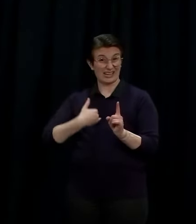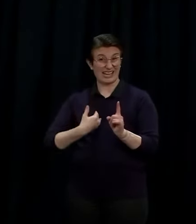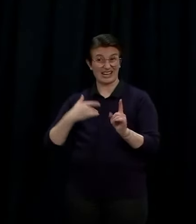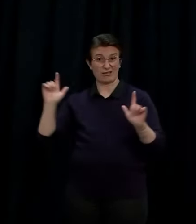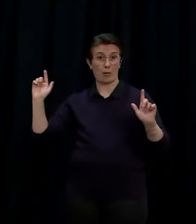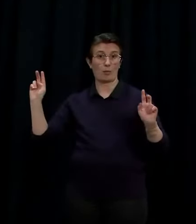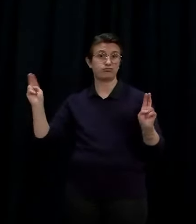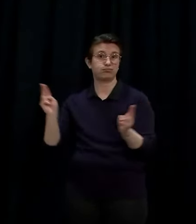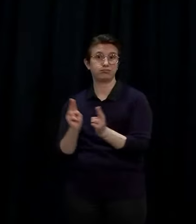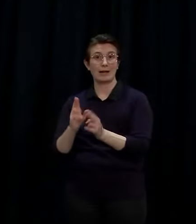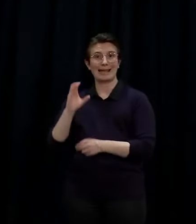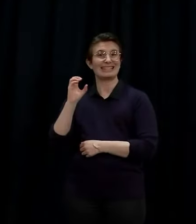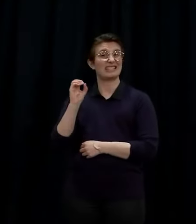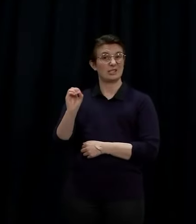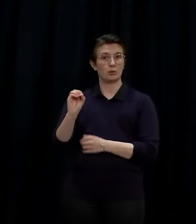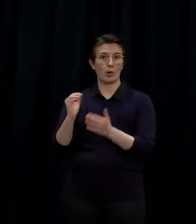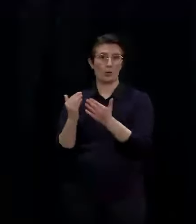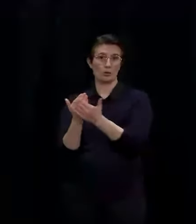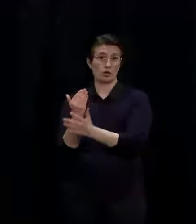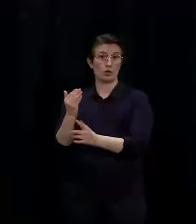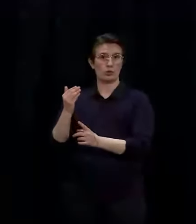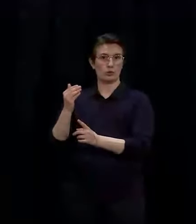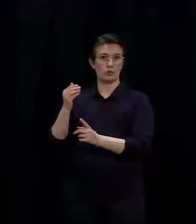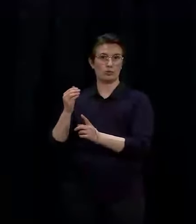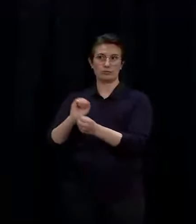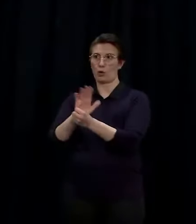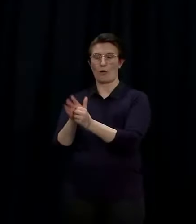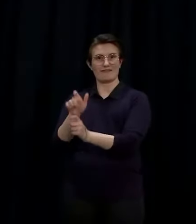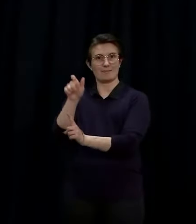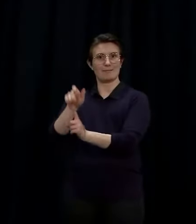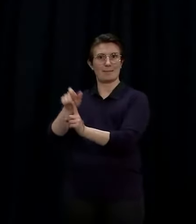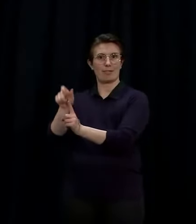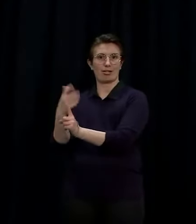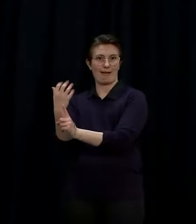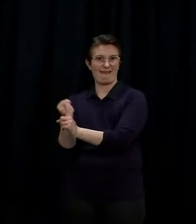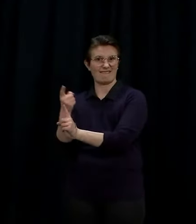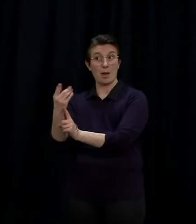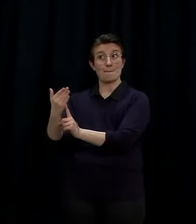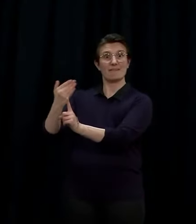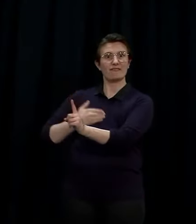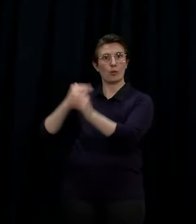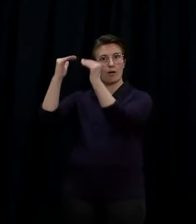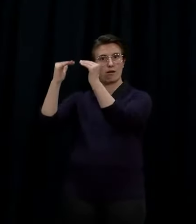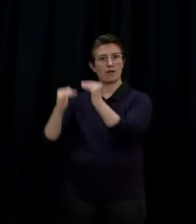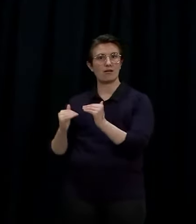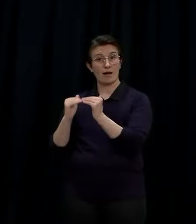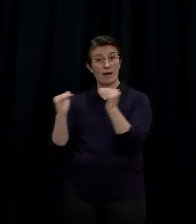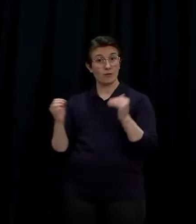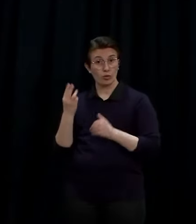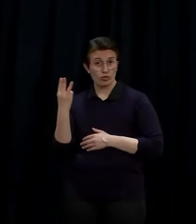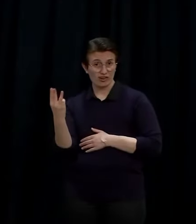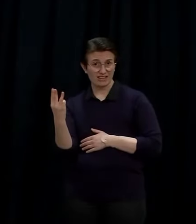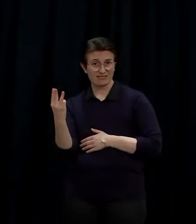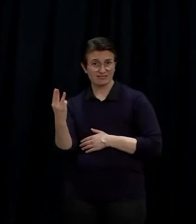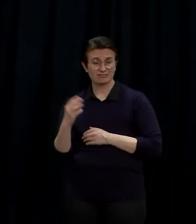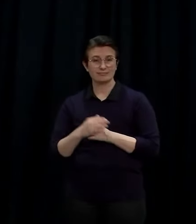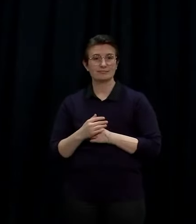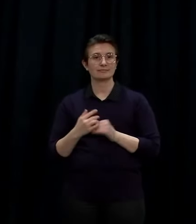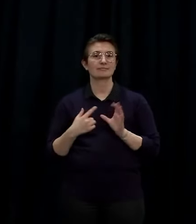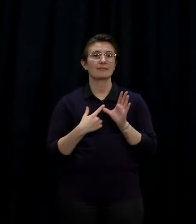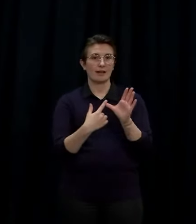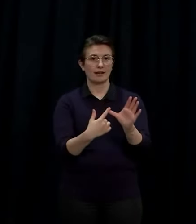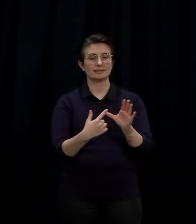really strongly convey, especially to everyone in Auckland, is that previously we used 4 and 3